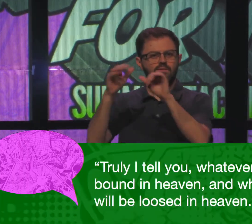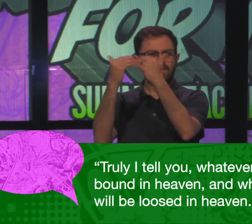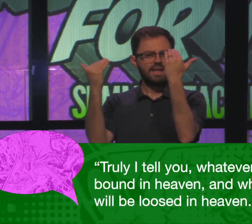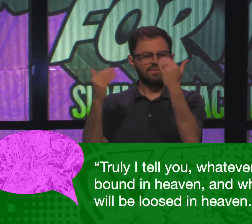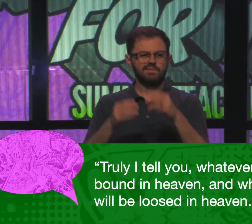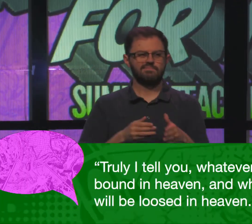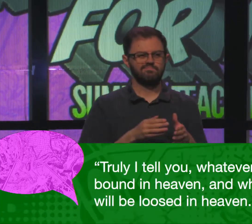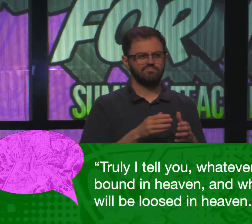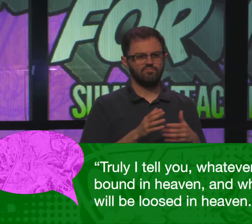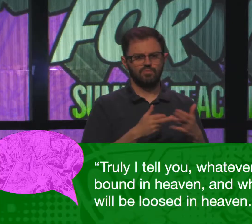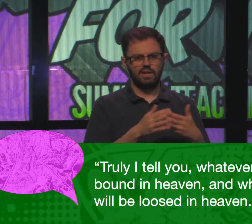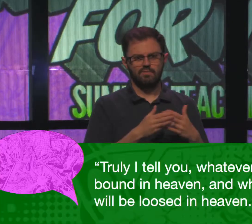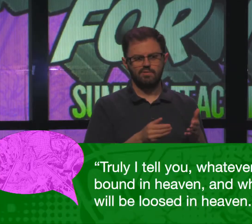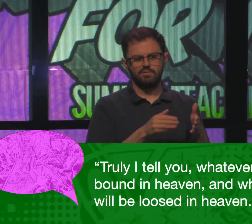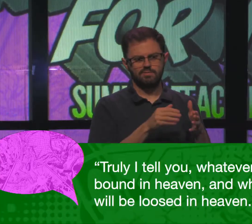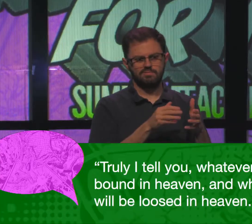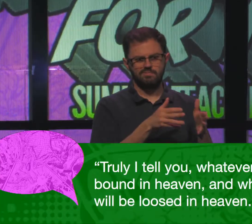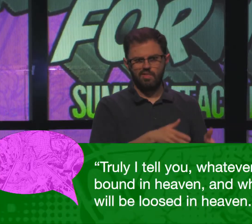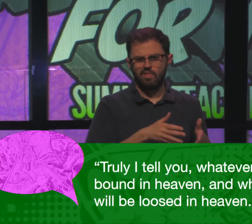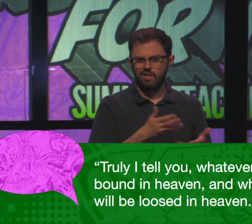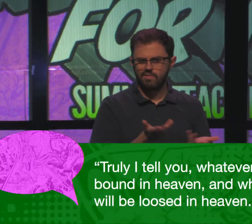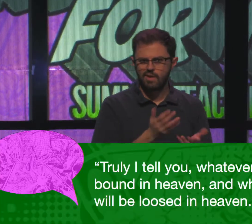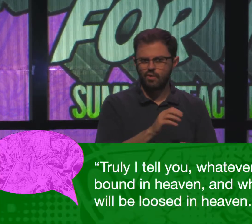heaven. Huh?